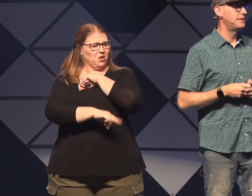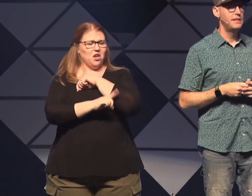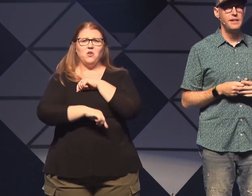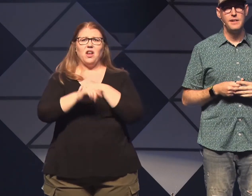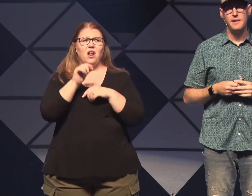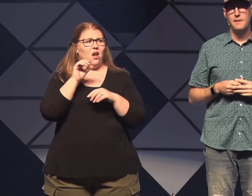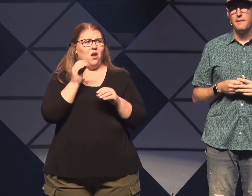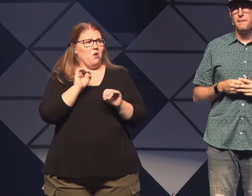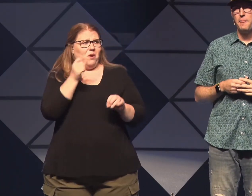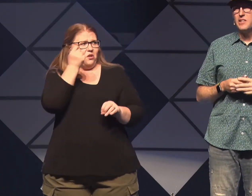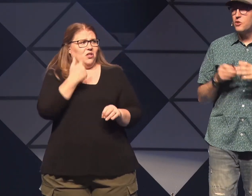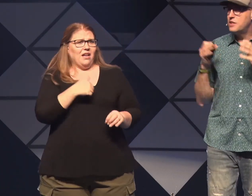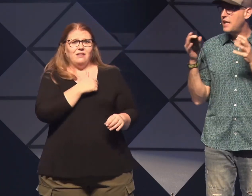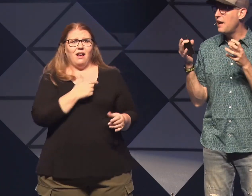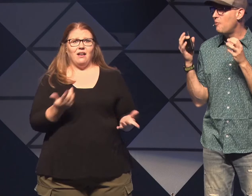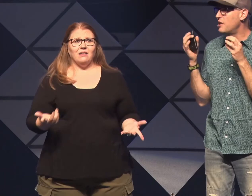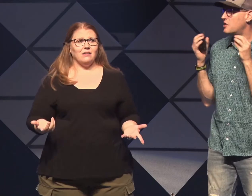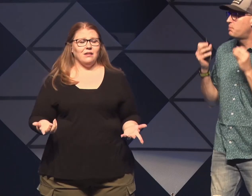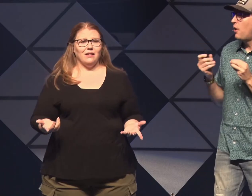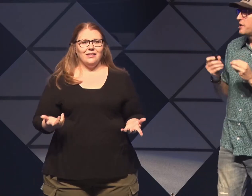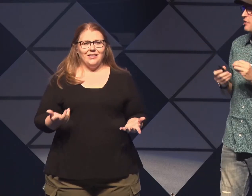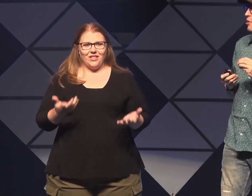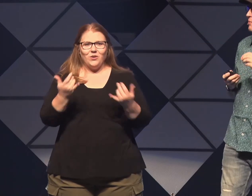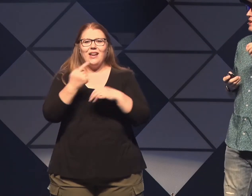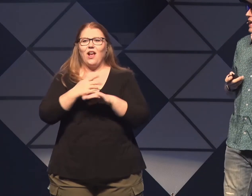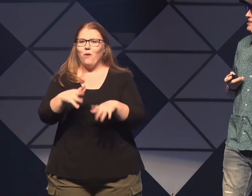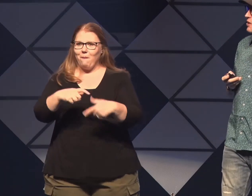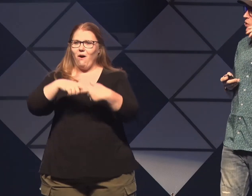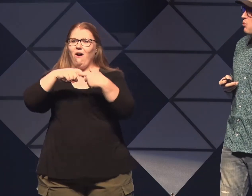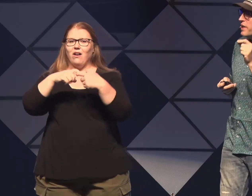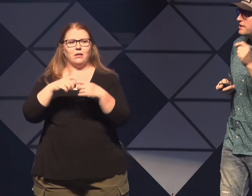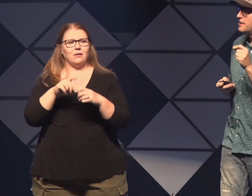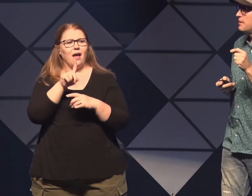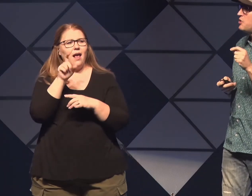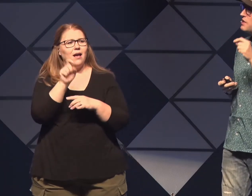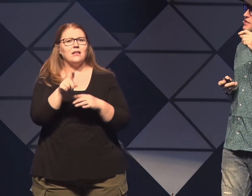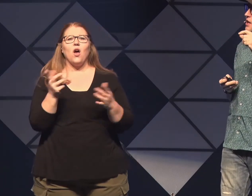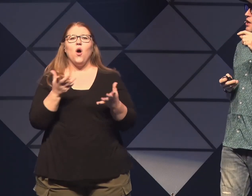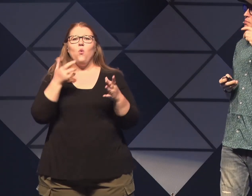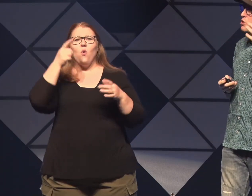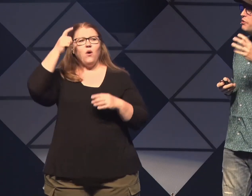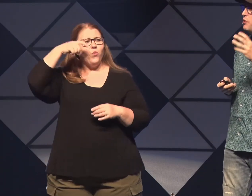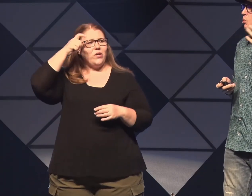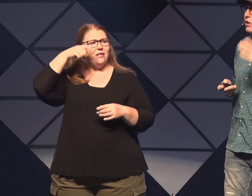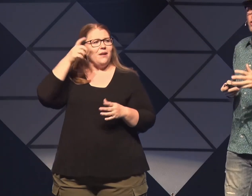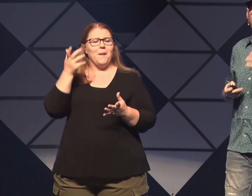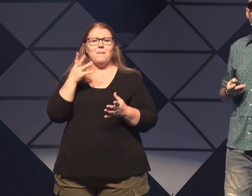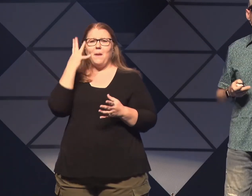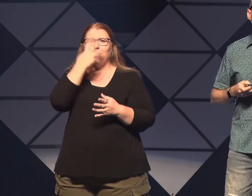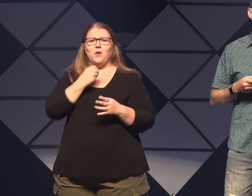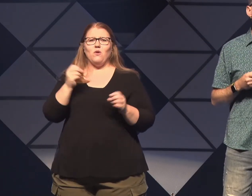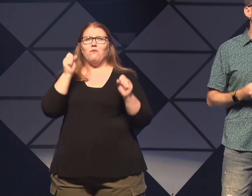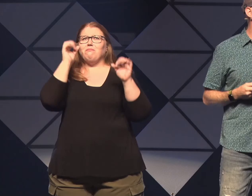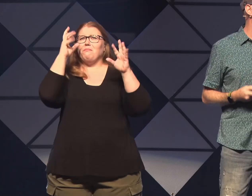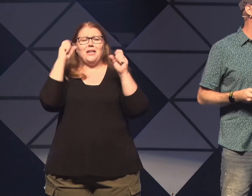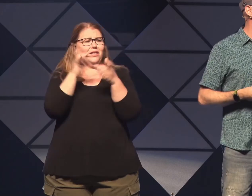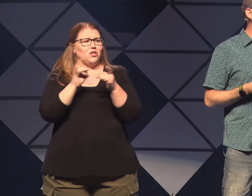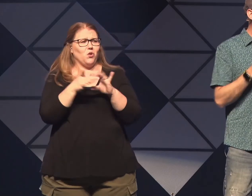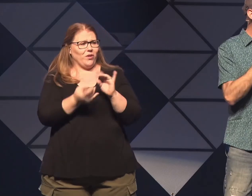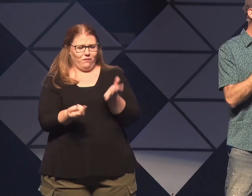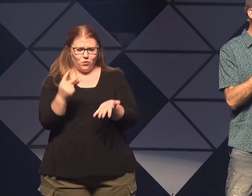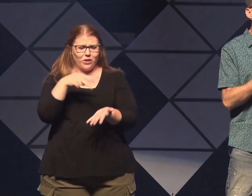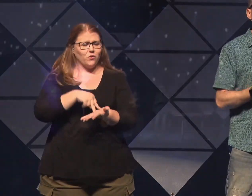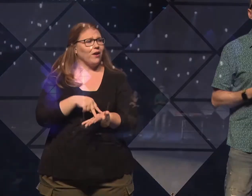us. And so today I want to just pause for a moment and ask, what wisdom do these beautiful, wonderful stories of the